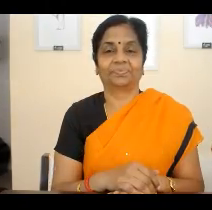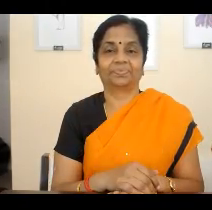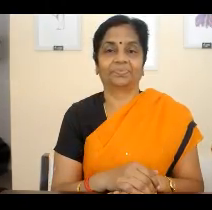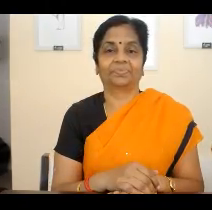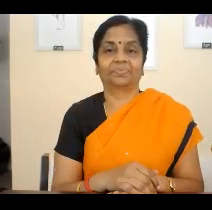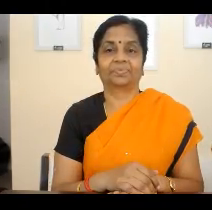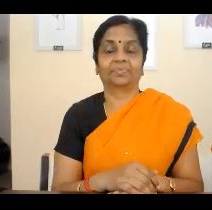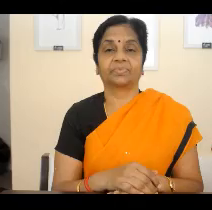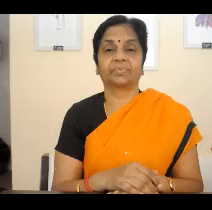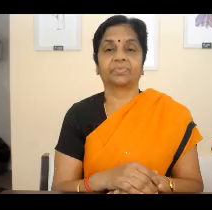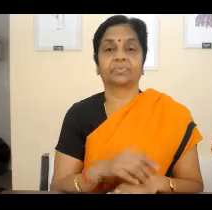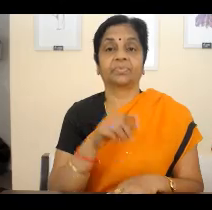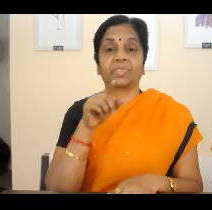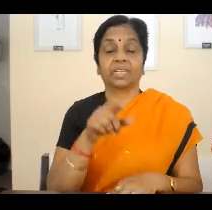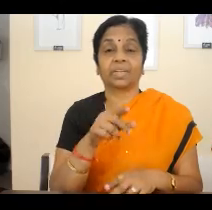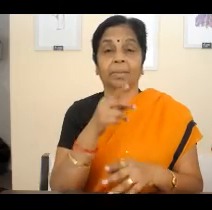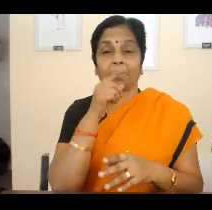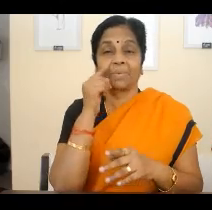The transgender community